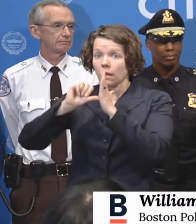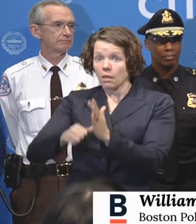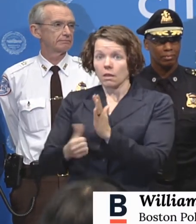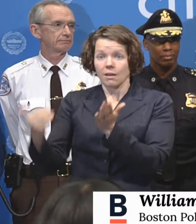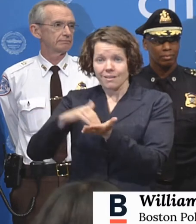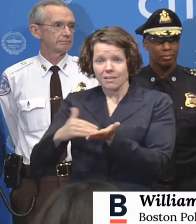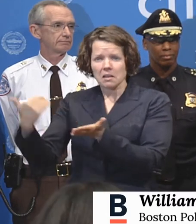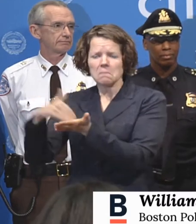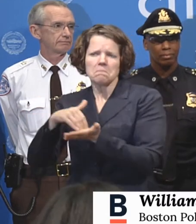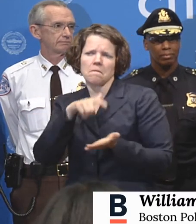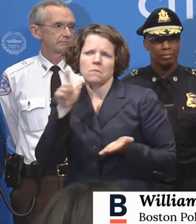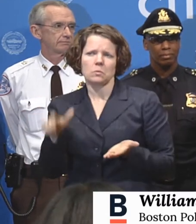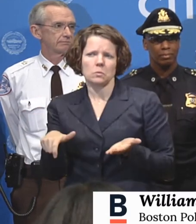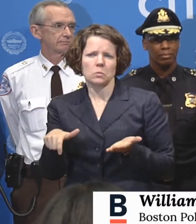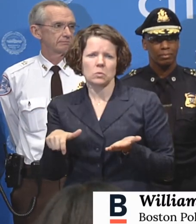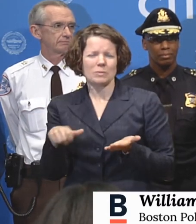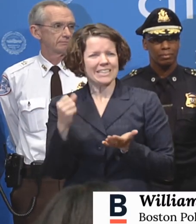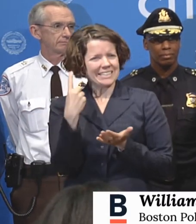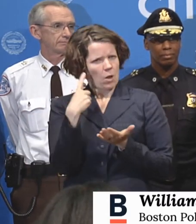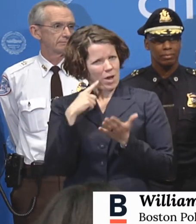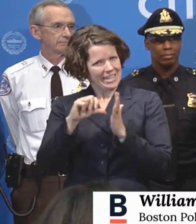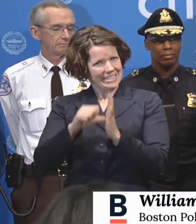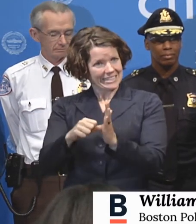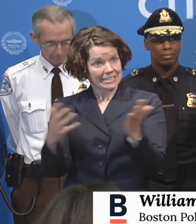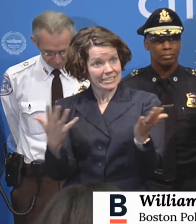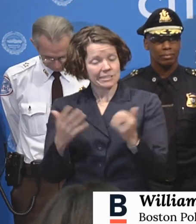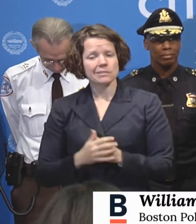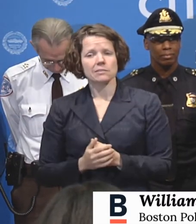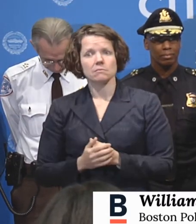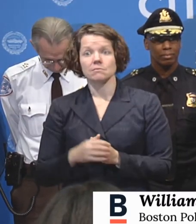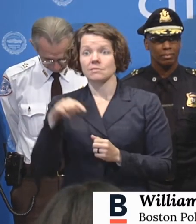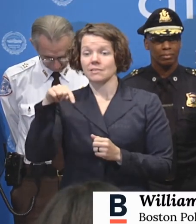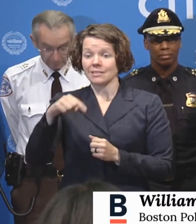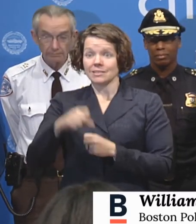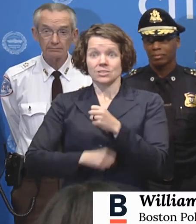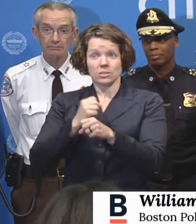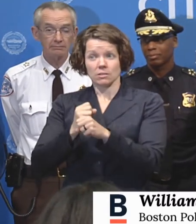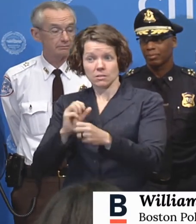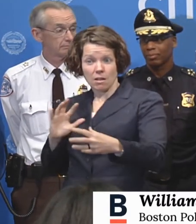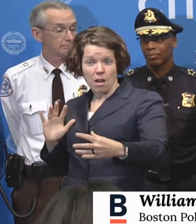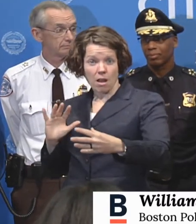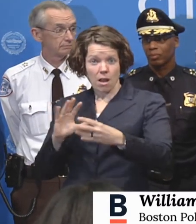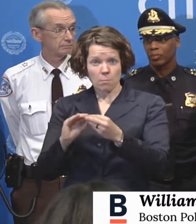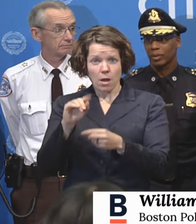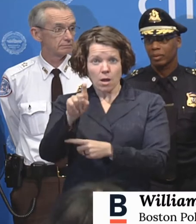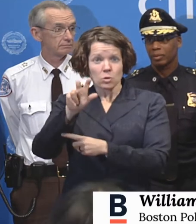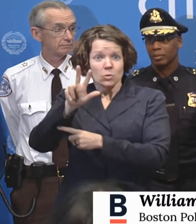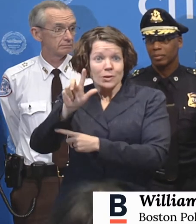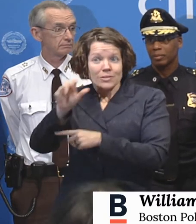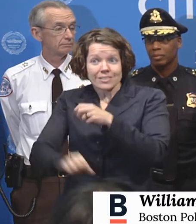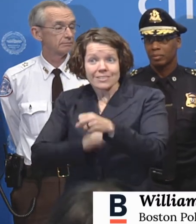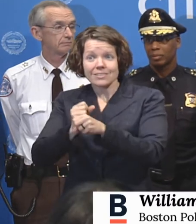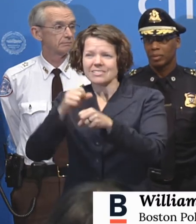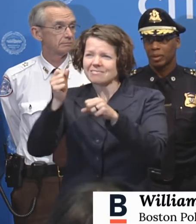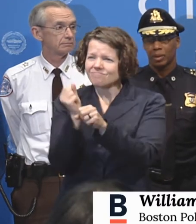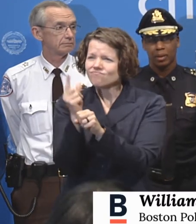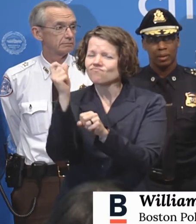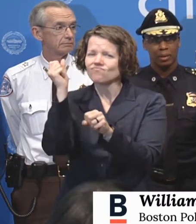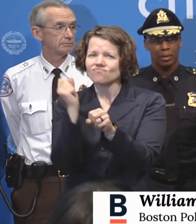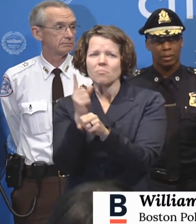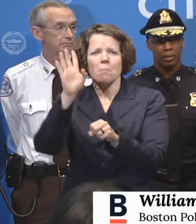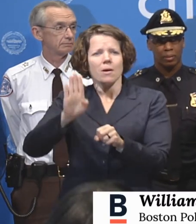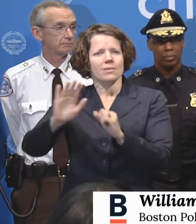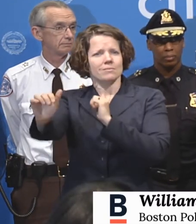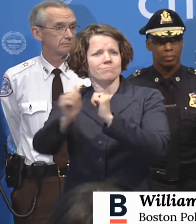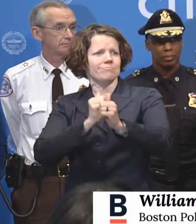those. But folks, this is 123rd running of the Boston Marathon. And this is a family